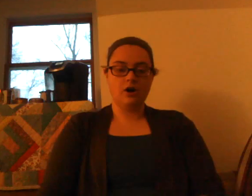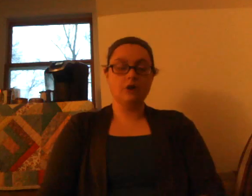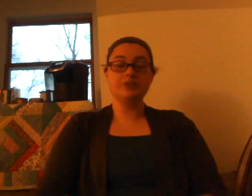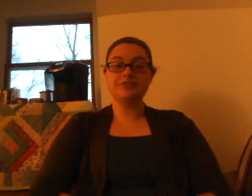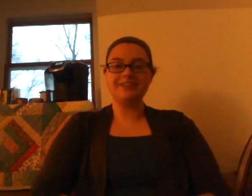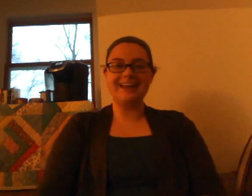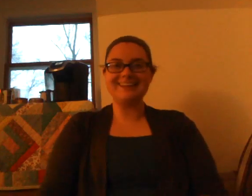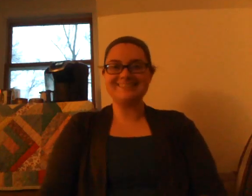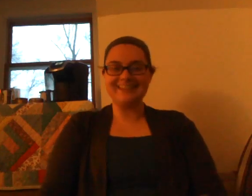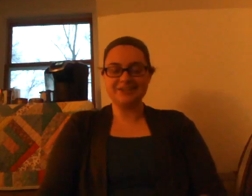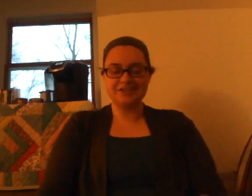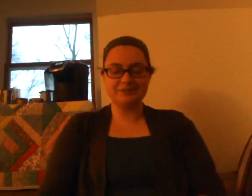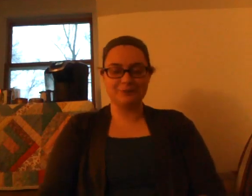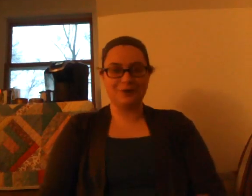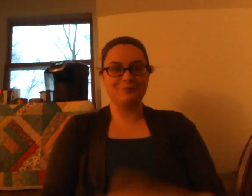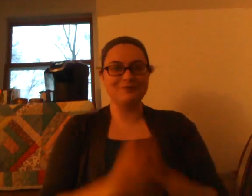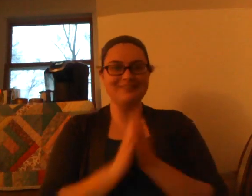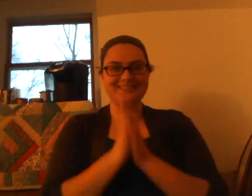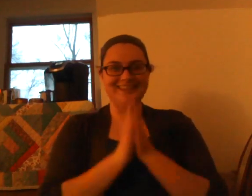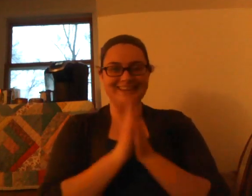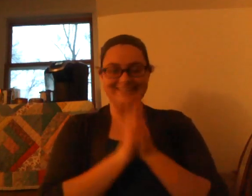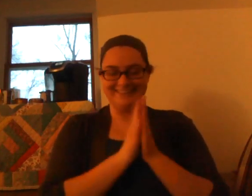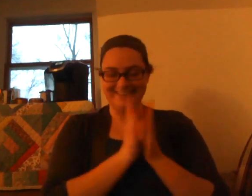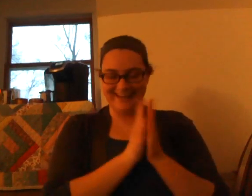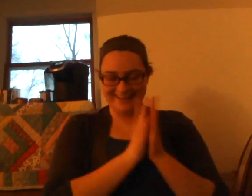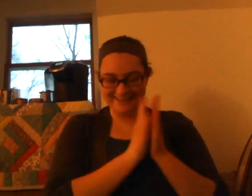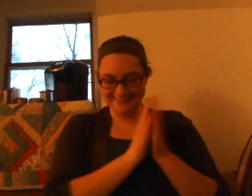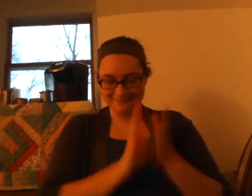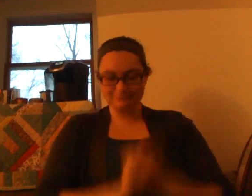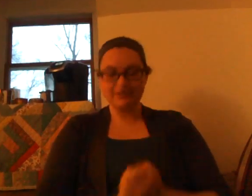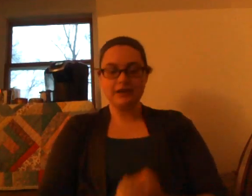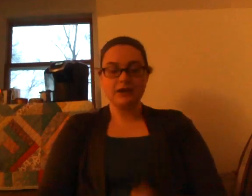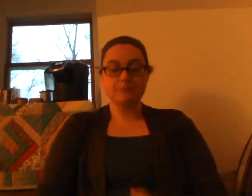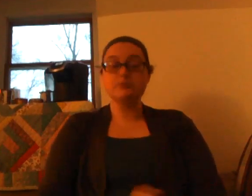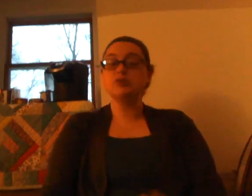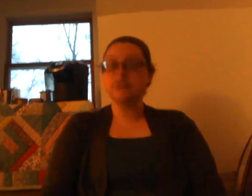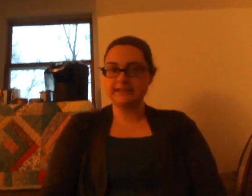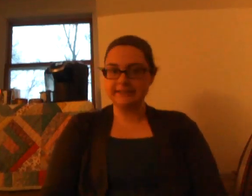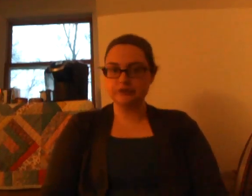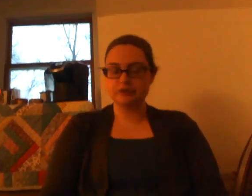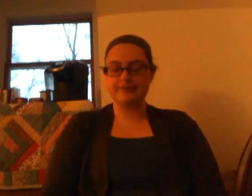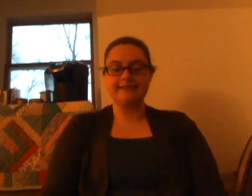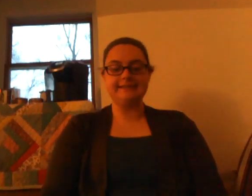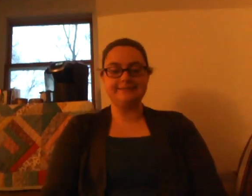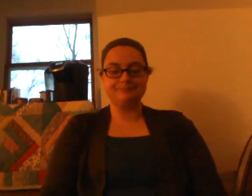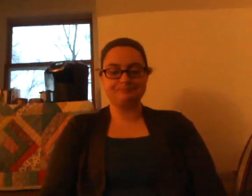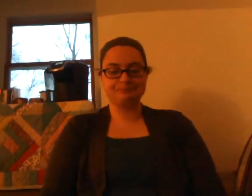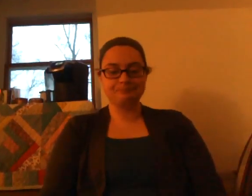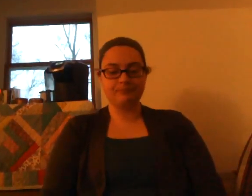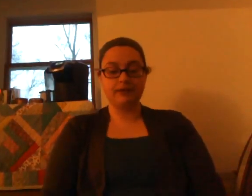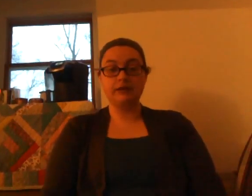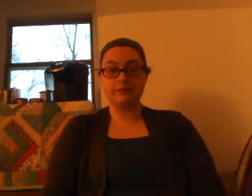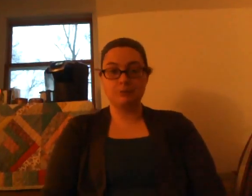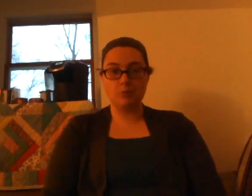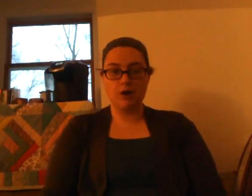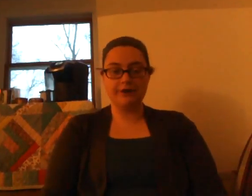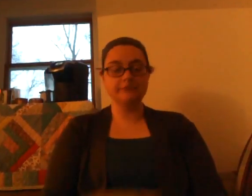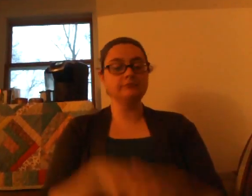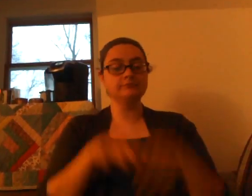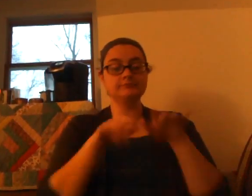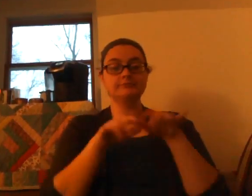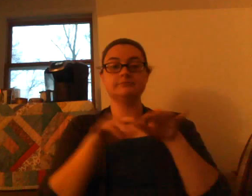On to the last section. We're almost done. Yay. Musical instruments. Number 1.